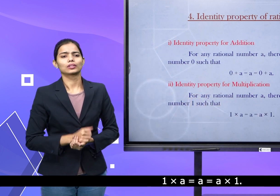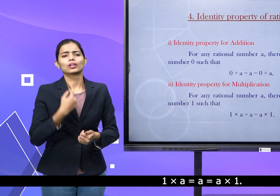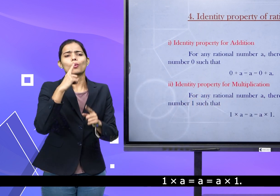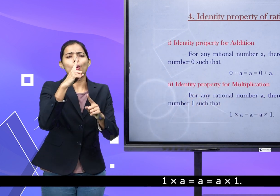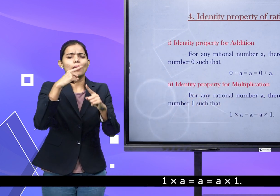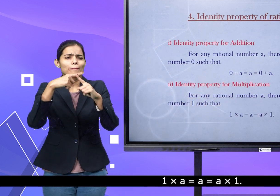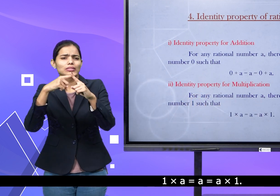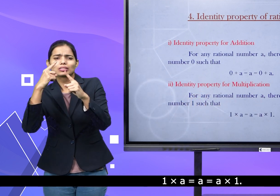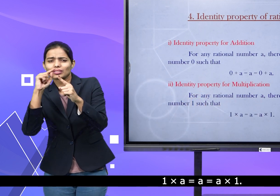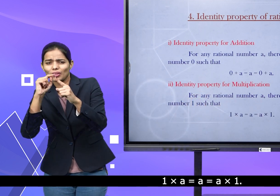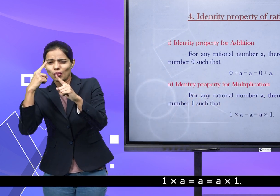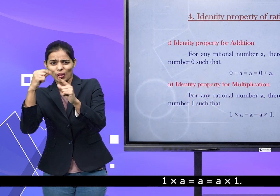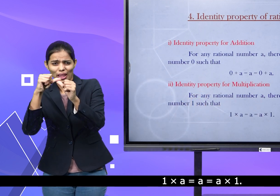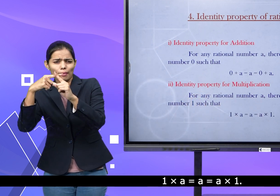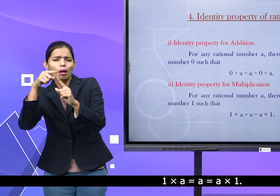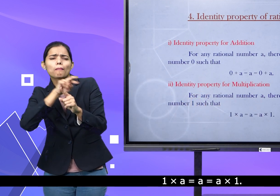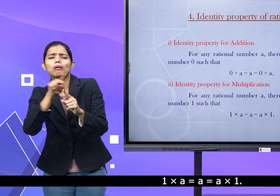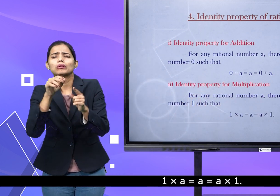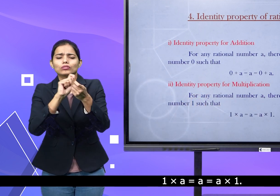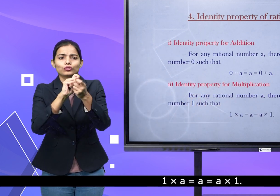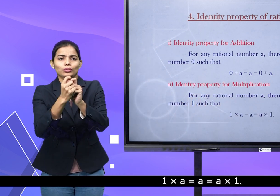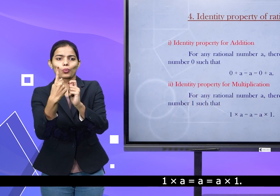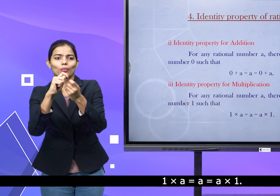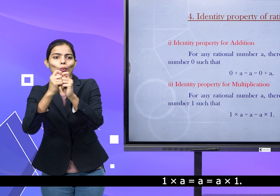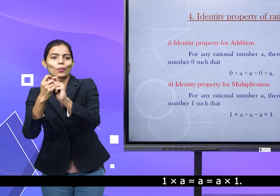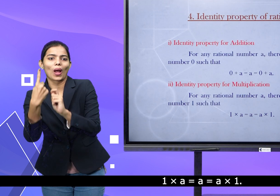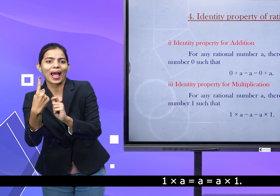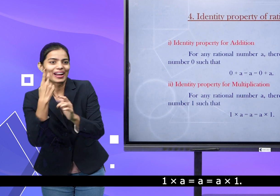1 into A is equal to A is equal to A into 1.